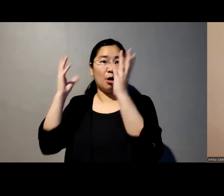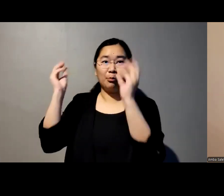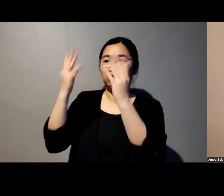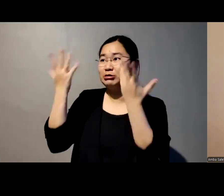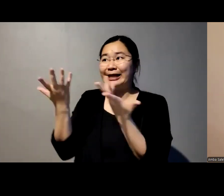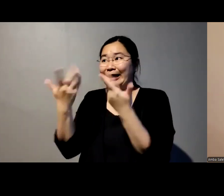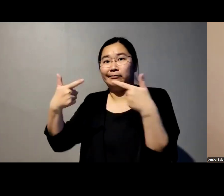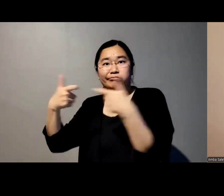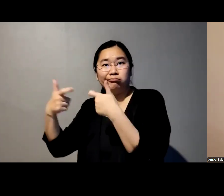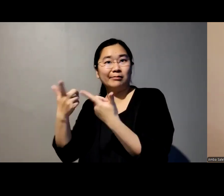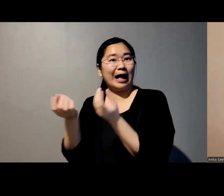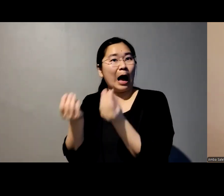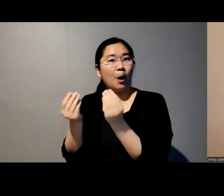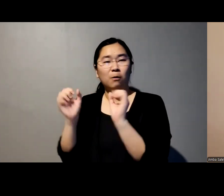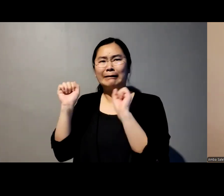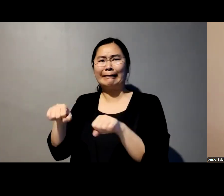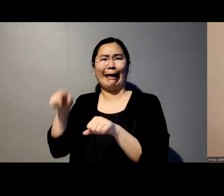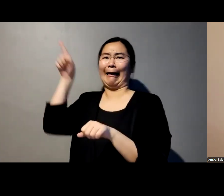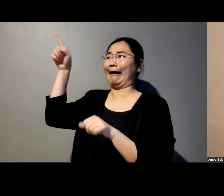him speaking